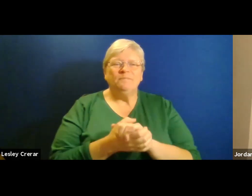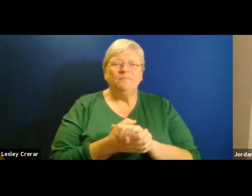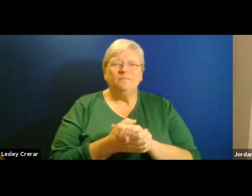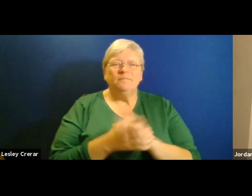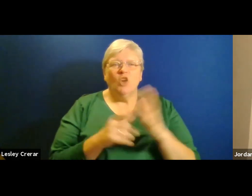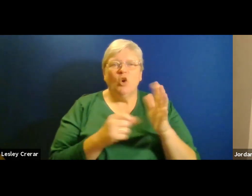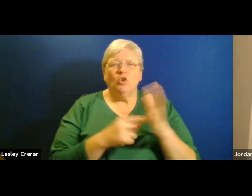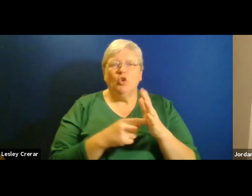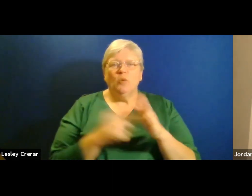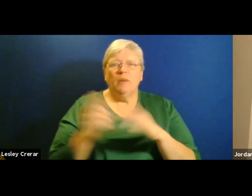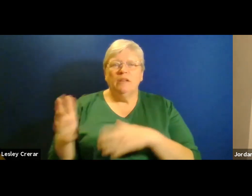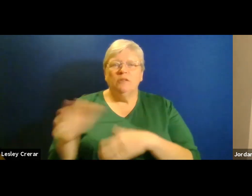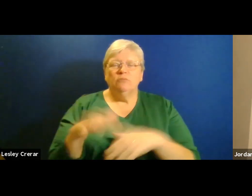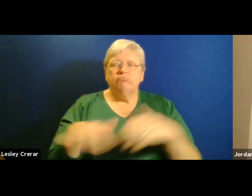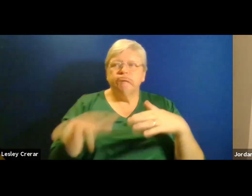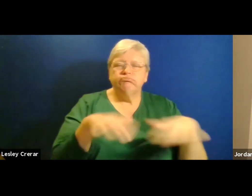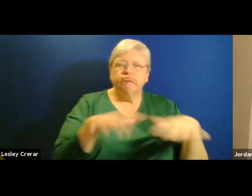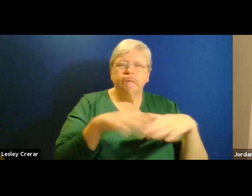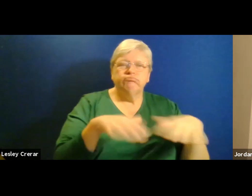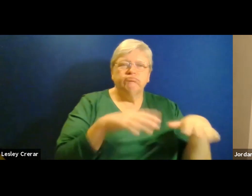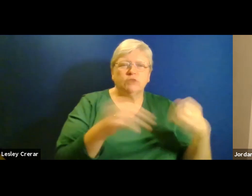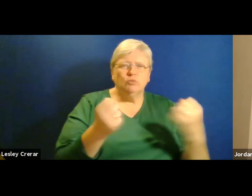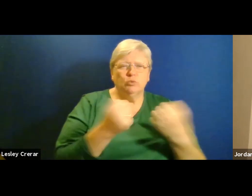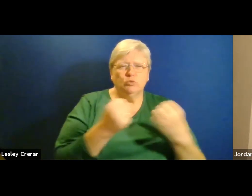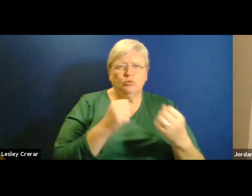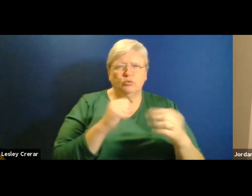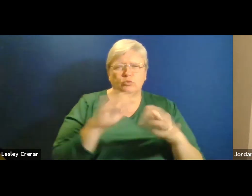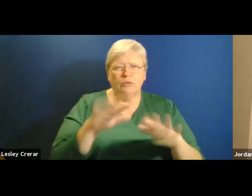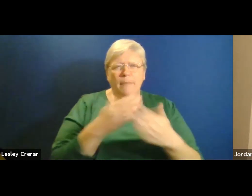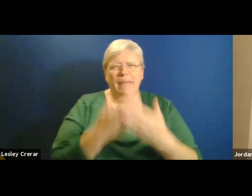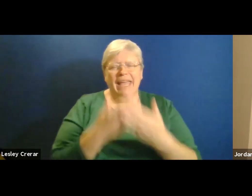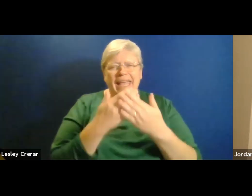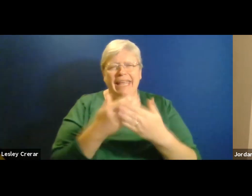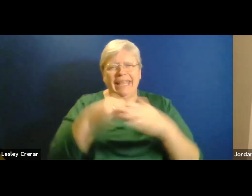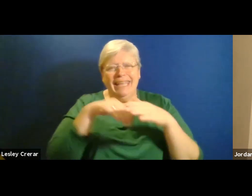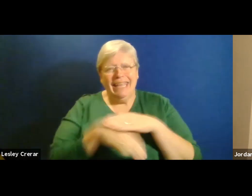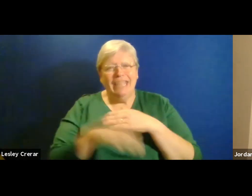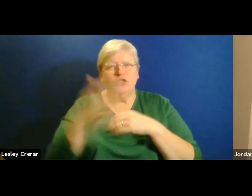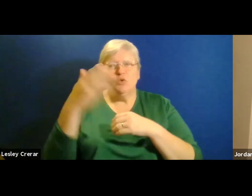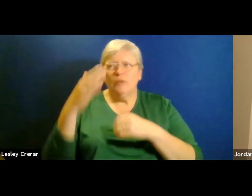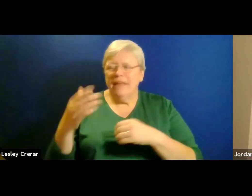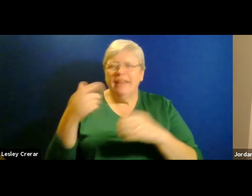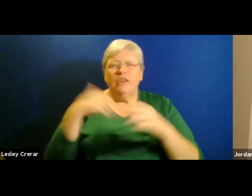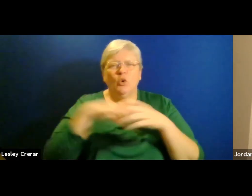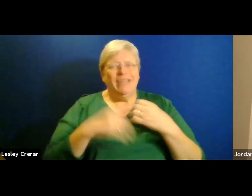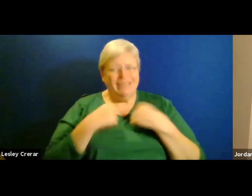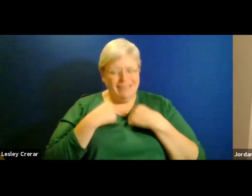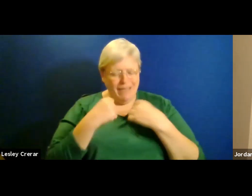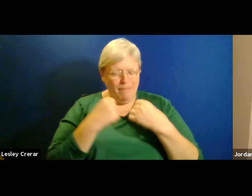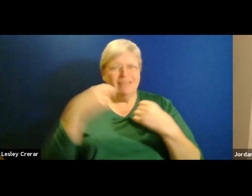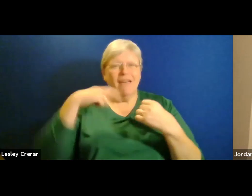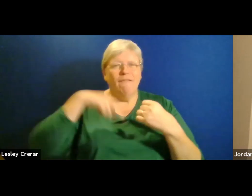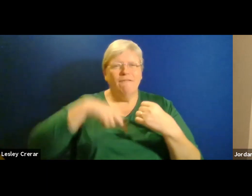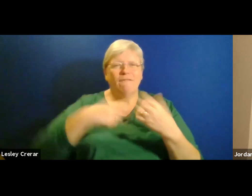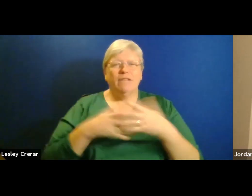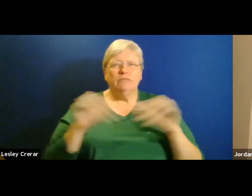October brings wings to the windowsill, the cold hands begging to be let in through the pane. I go inside myself, shivering